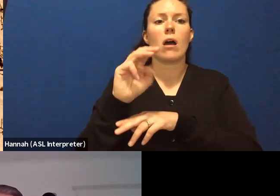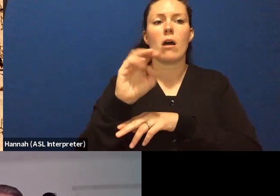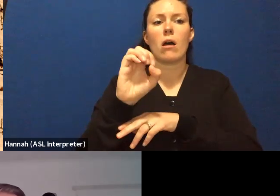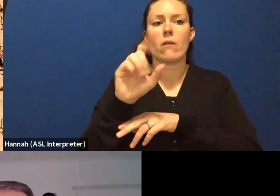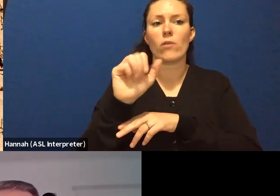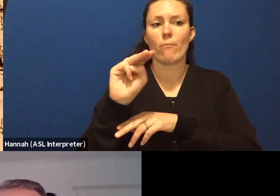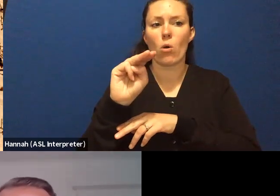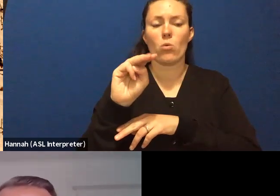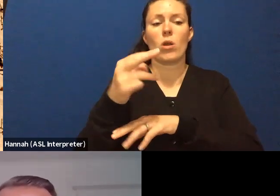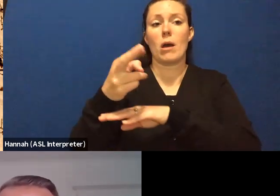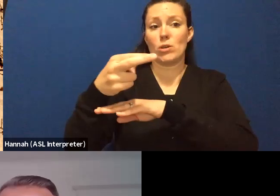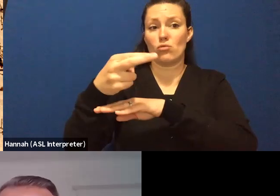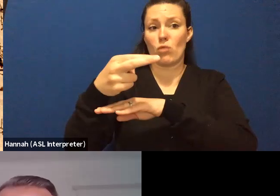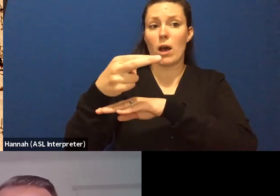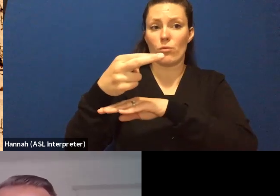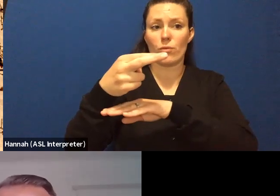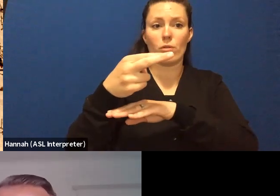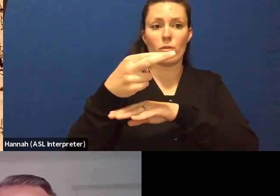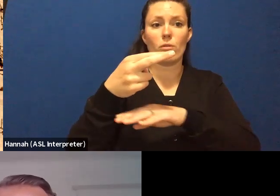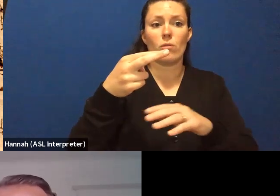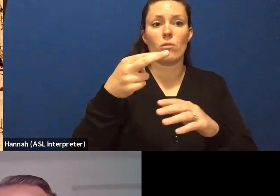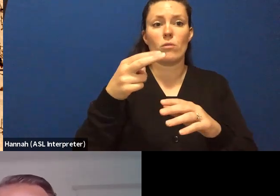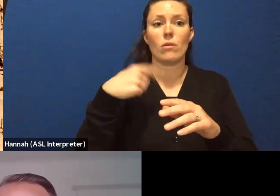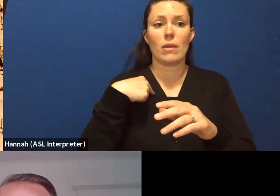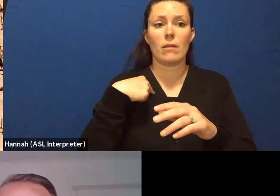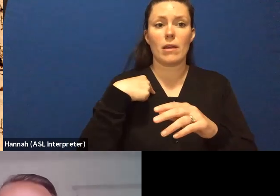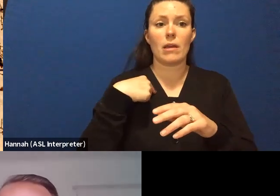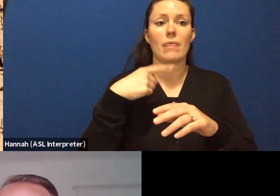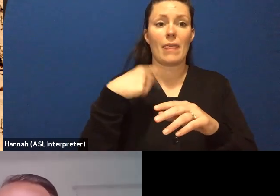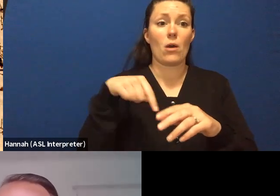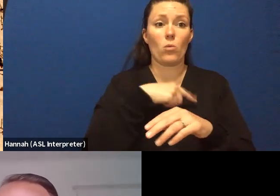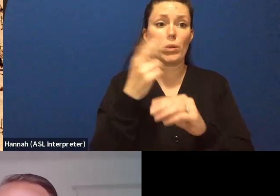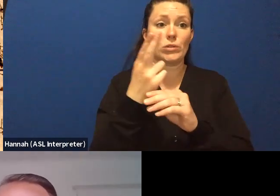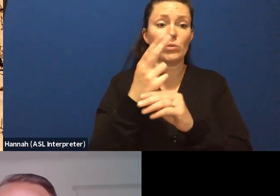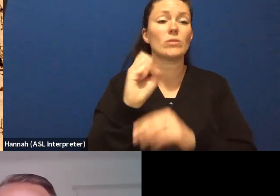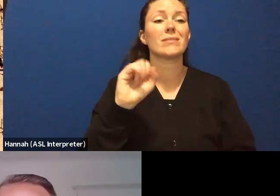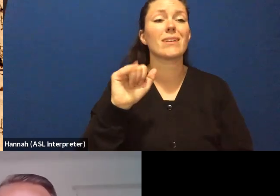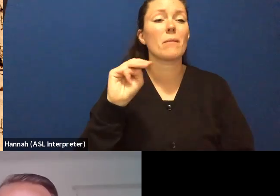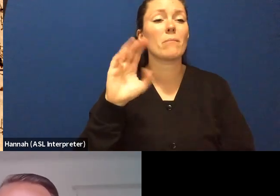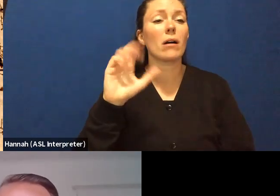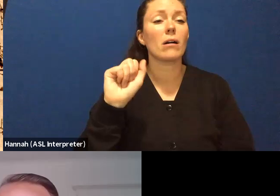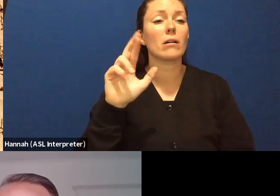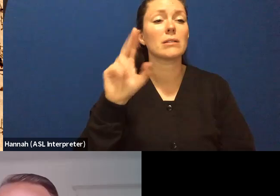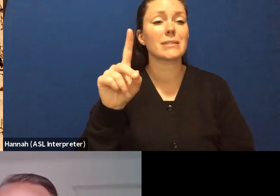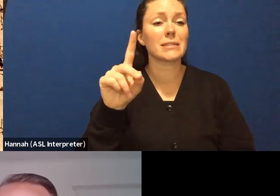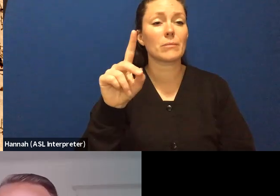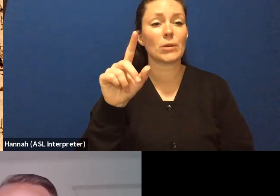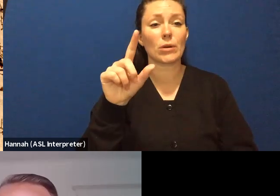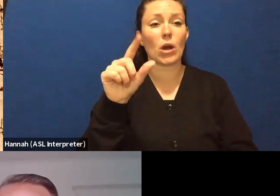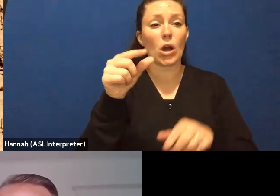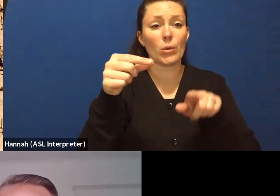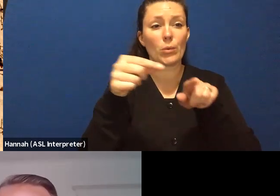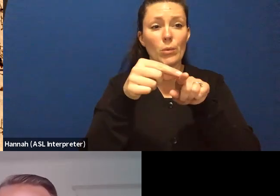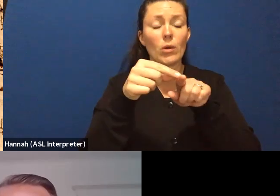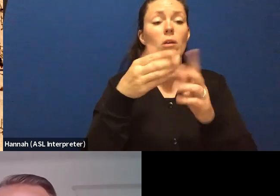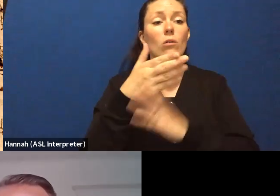router, but all 3 of those use, SIM cards through a data